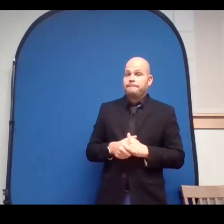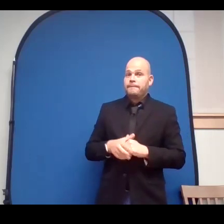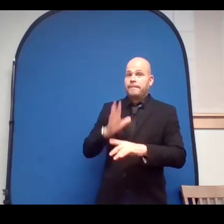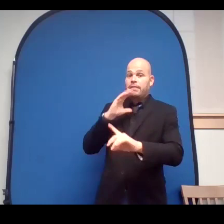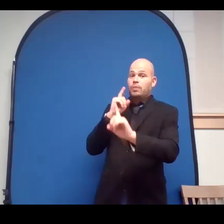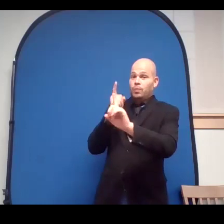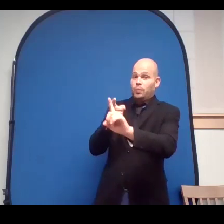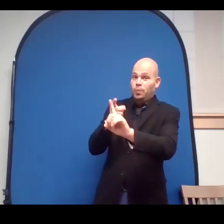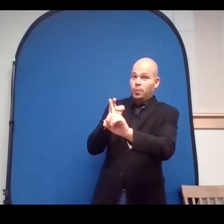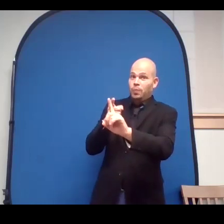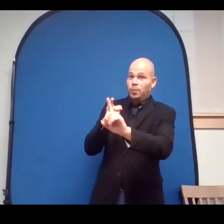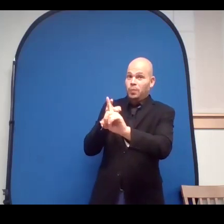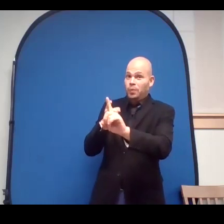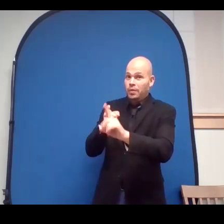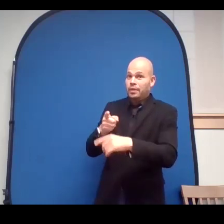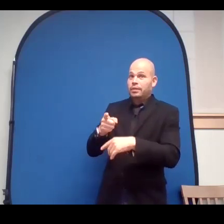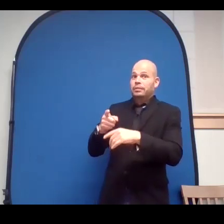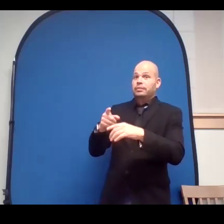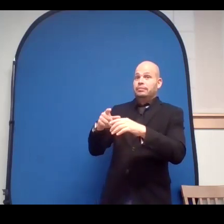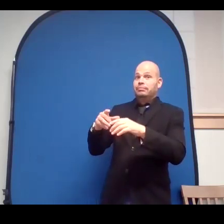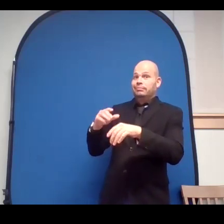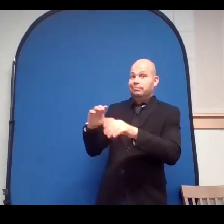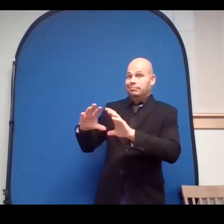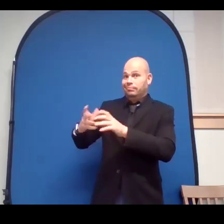Sergeant Reed, Sergeant Noyes, Sergeant Wainwright,